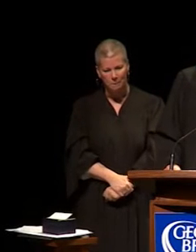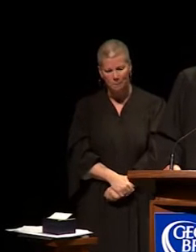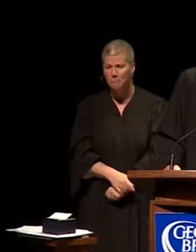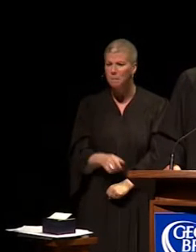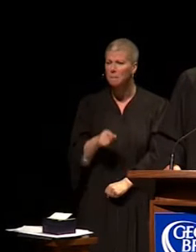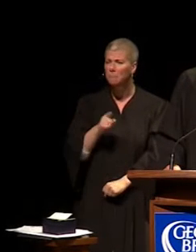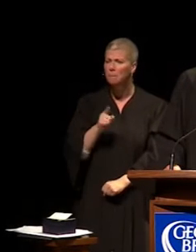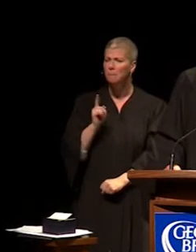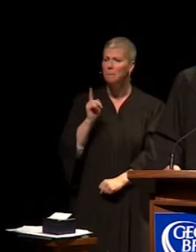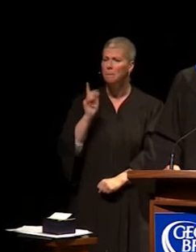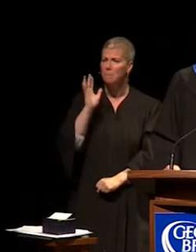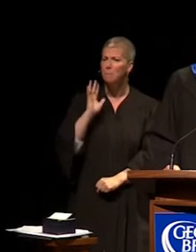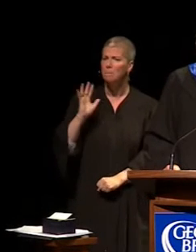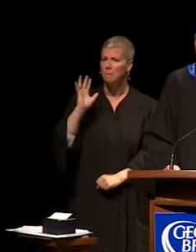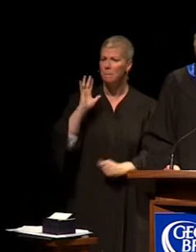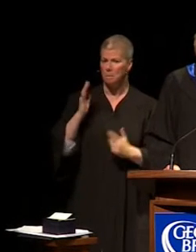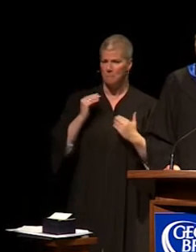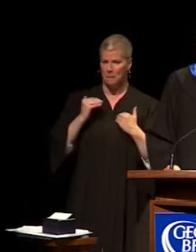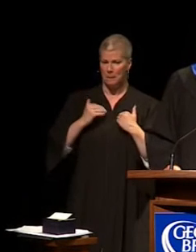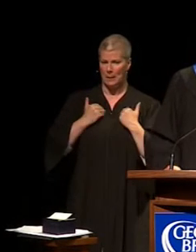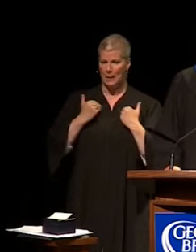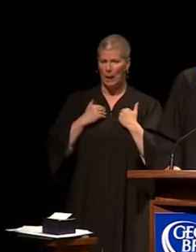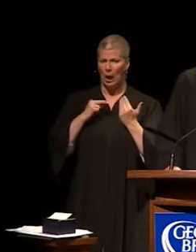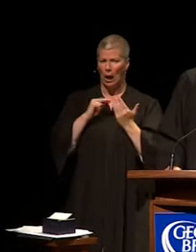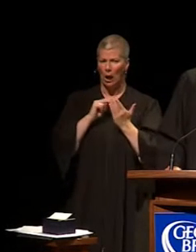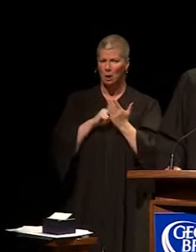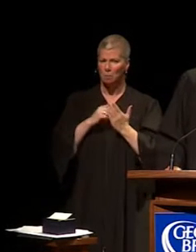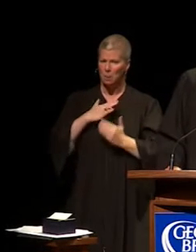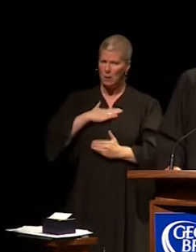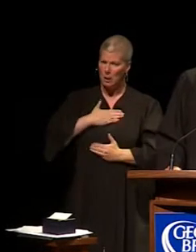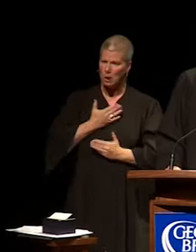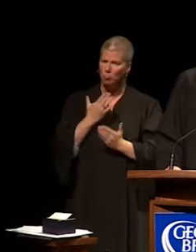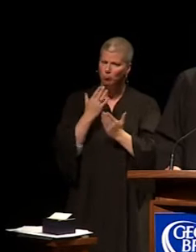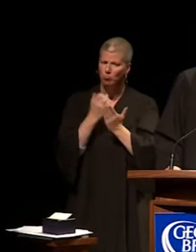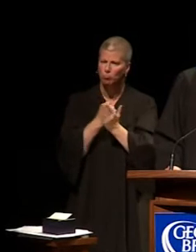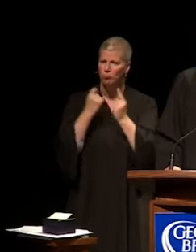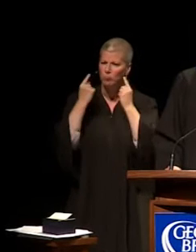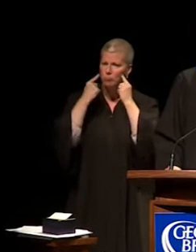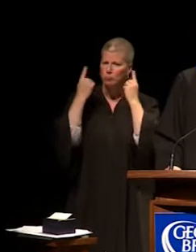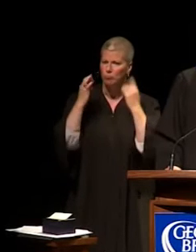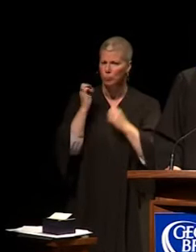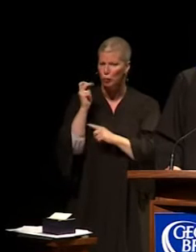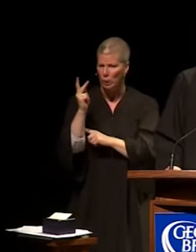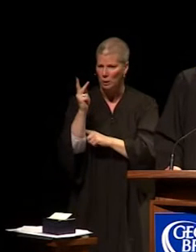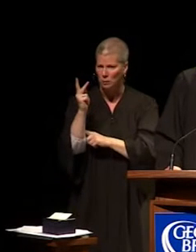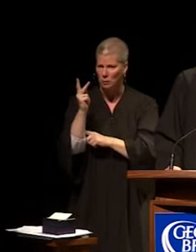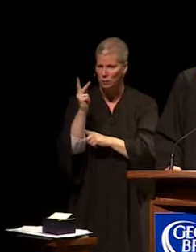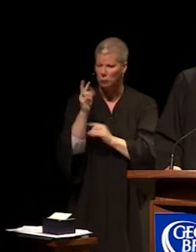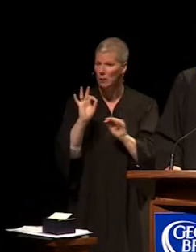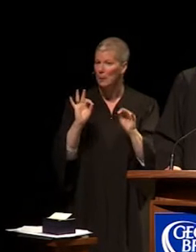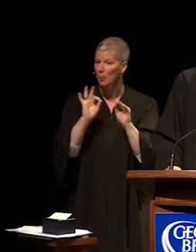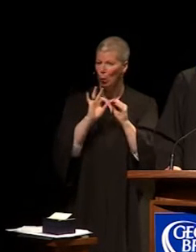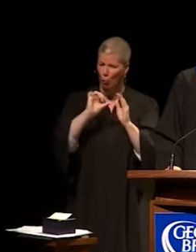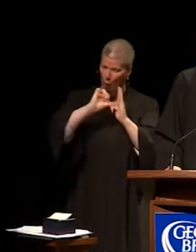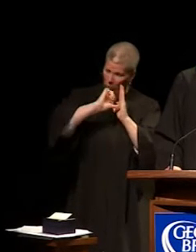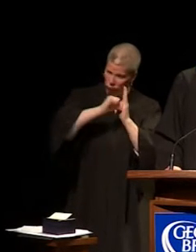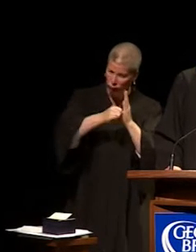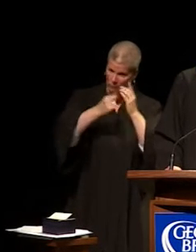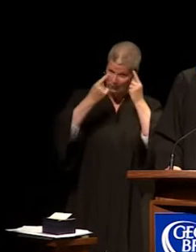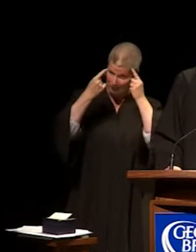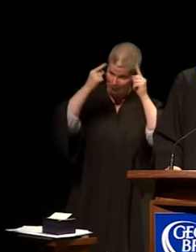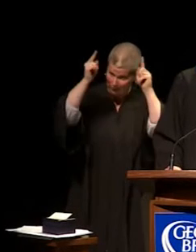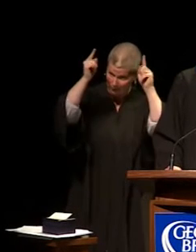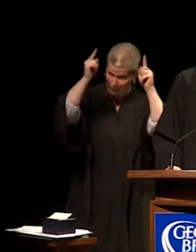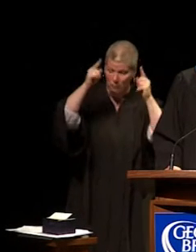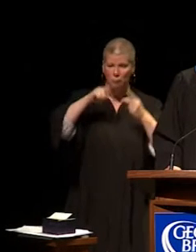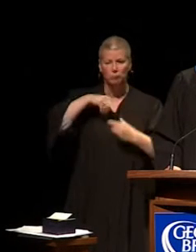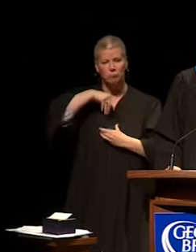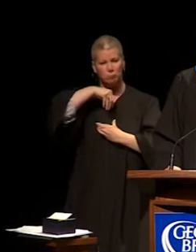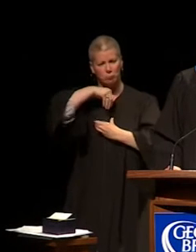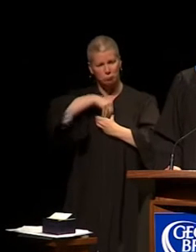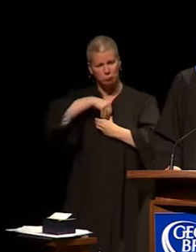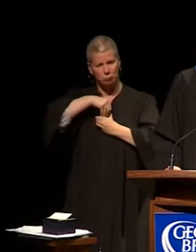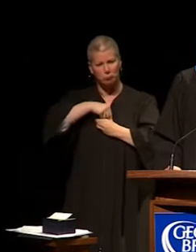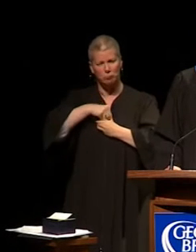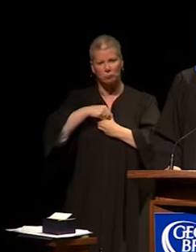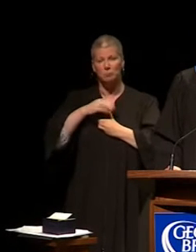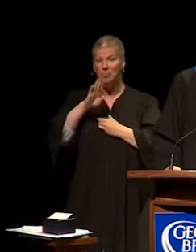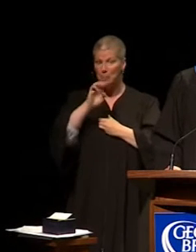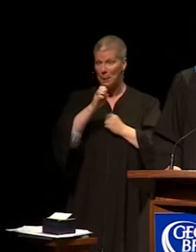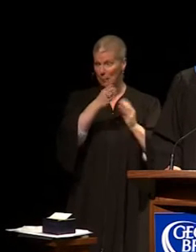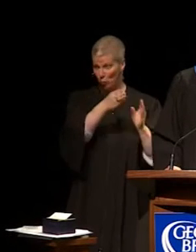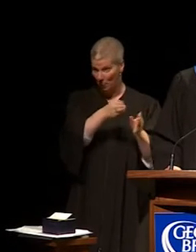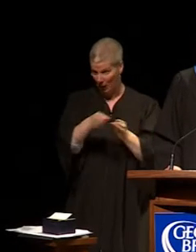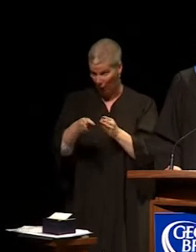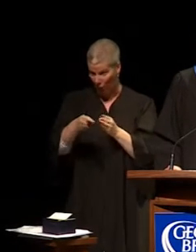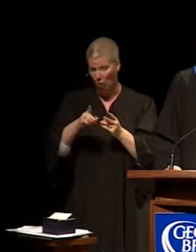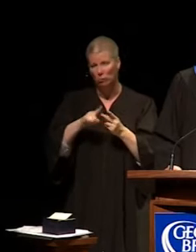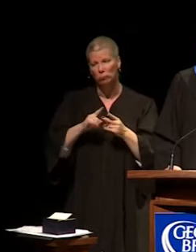You are young enough to take some well-thought-out risks. Just focus on success and be prepared, be flexible, because every plan that